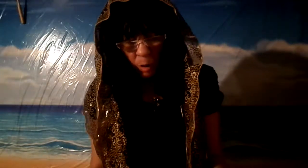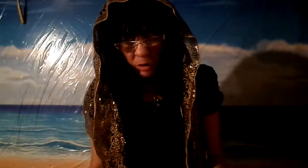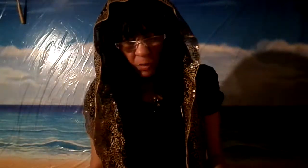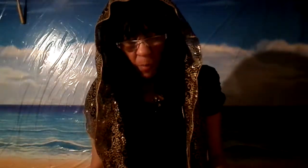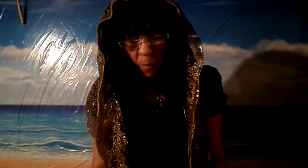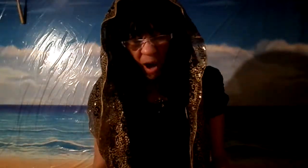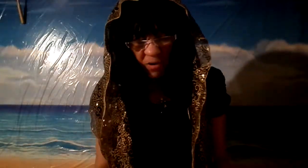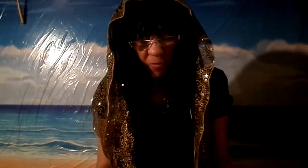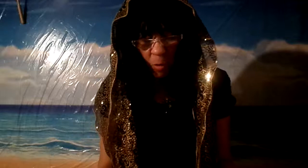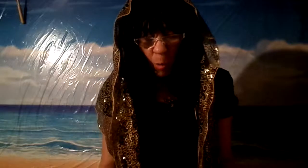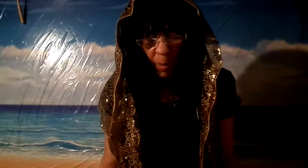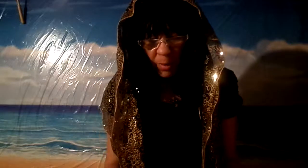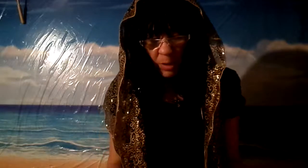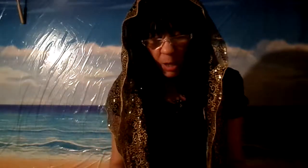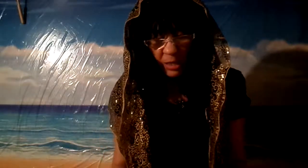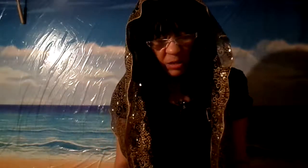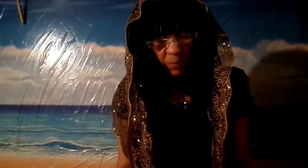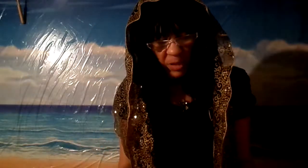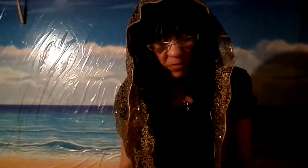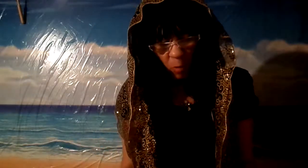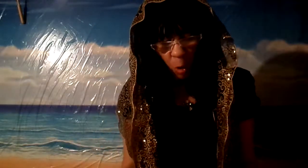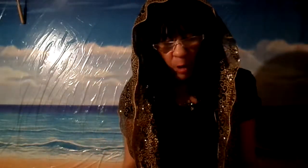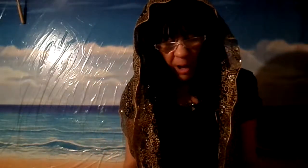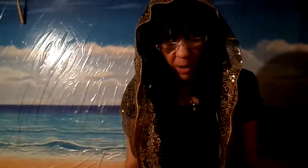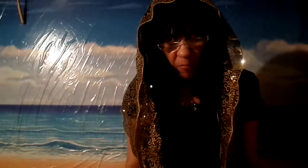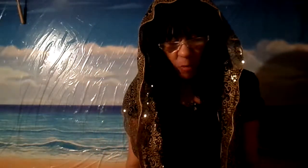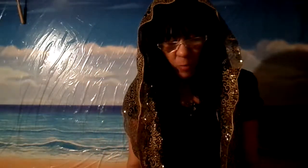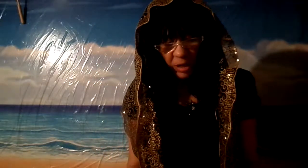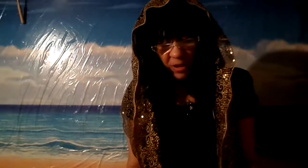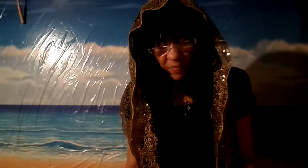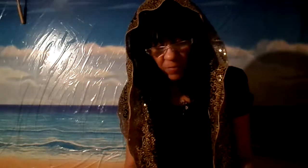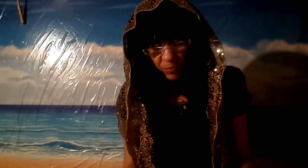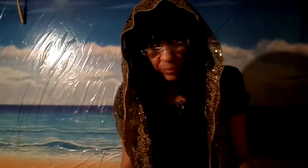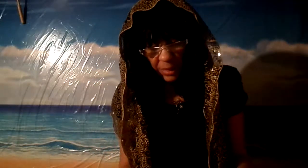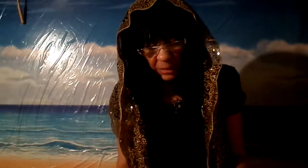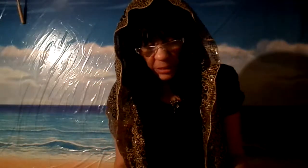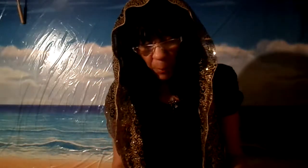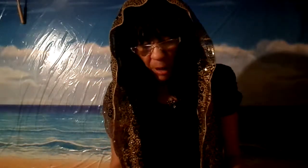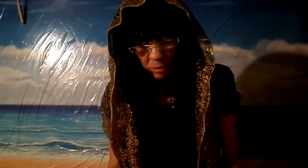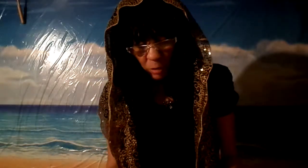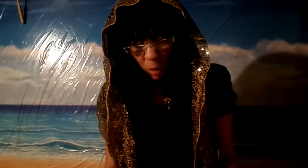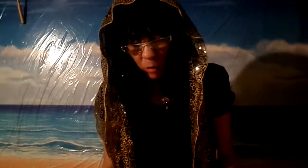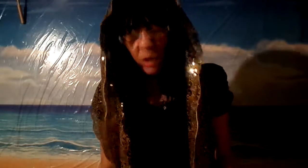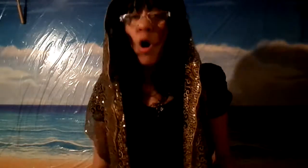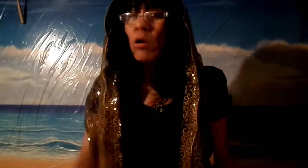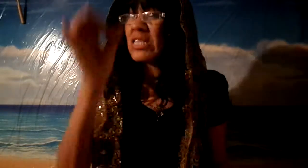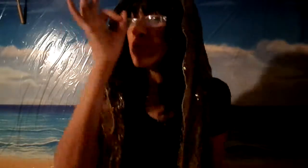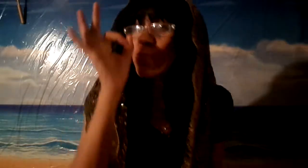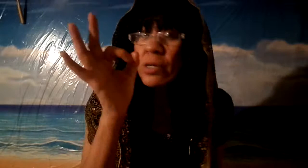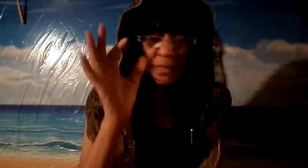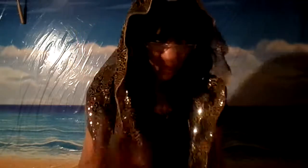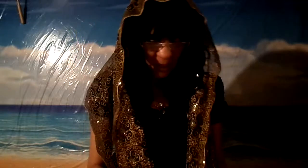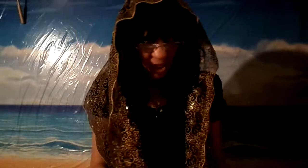important, powerful weapon in the benefit of God for belief, the baptism of the Holy Spirit.